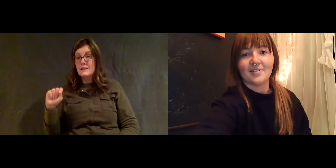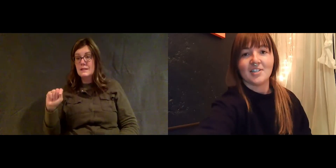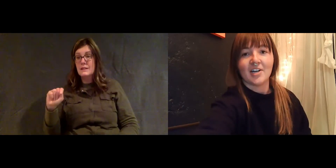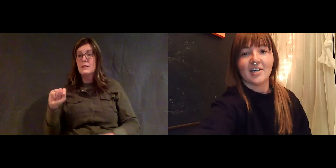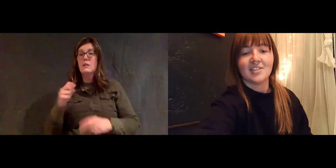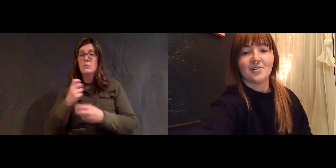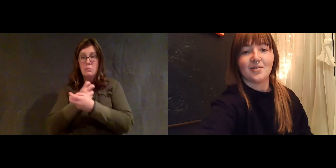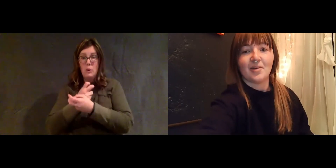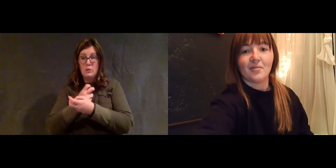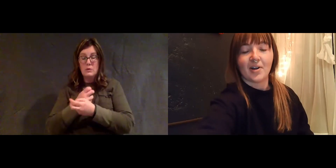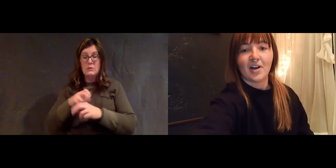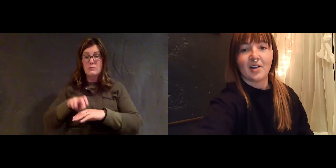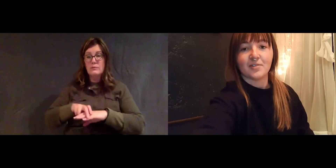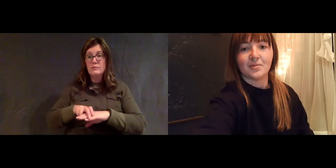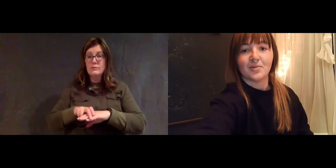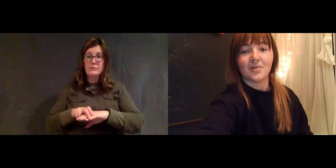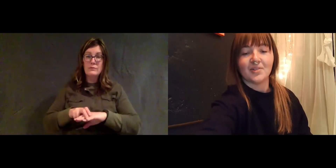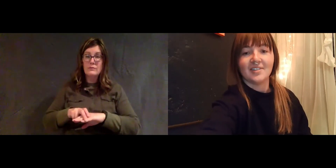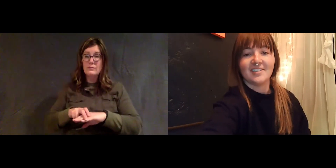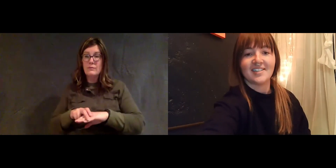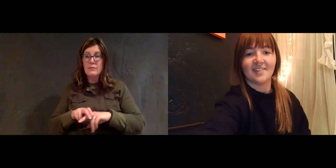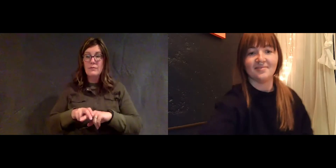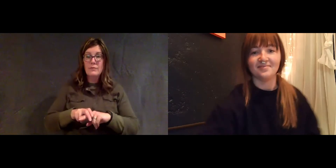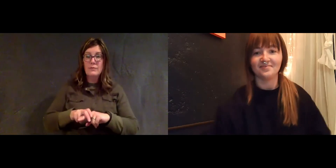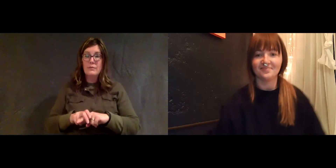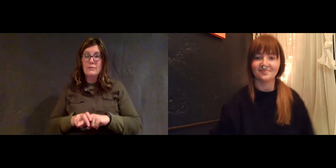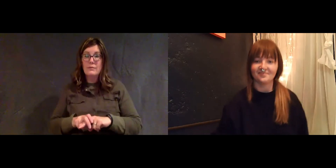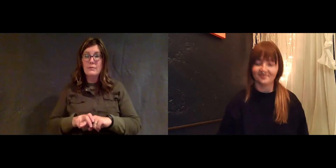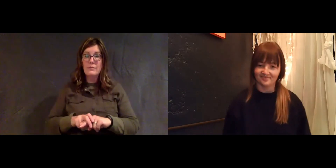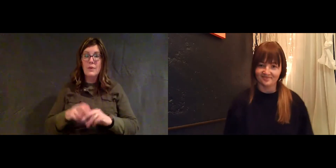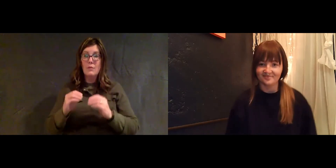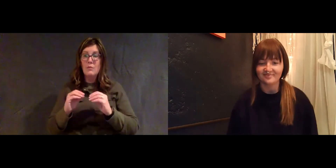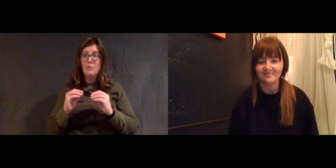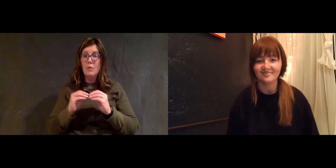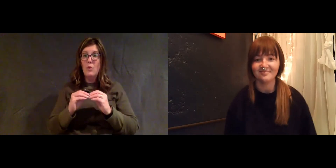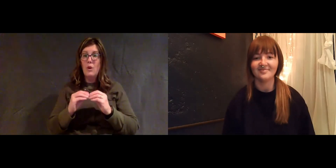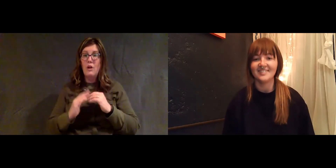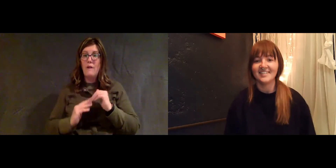And returning to a more comfortable seat.